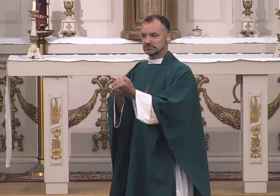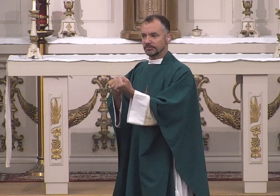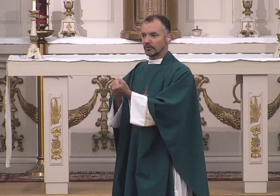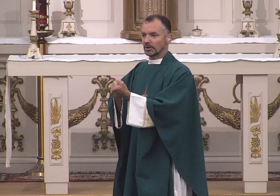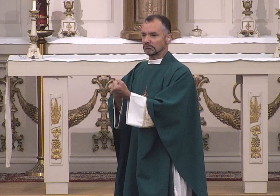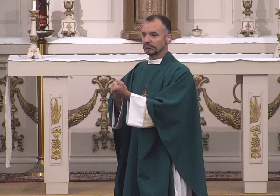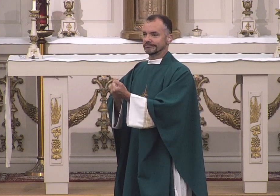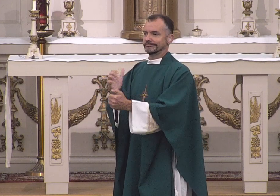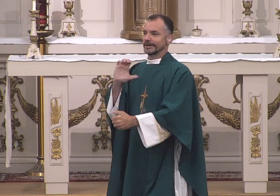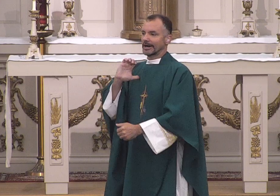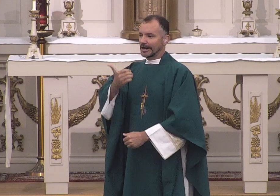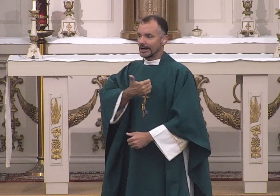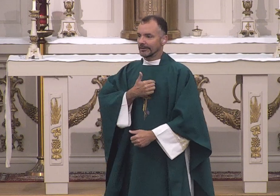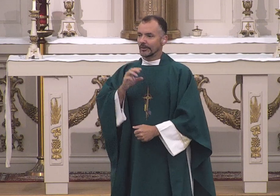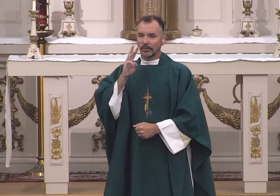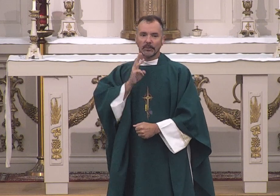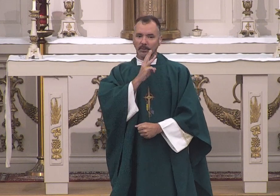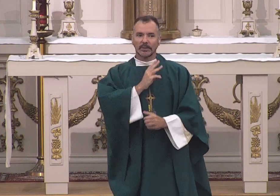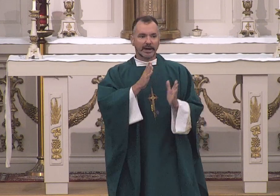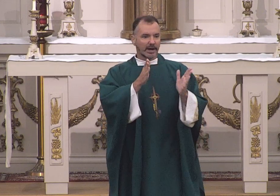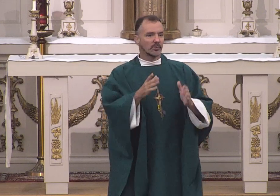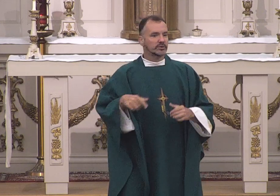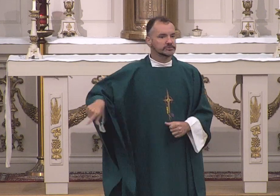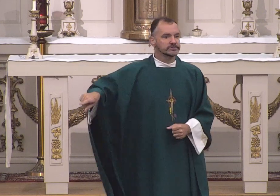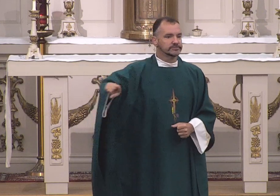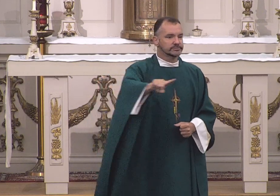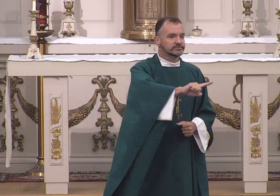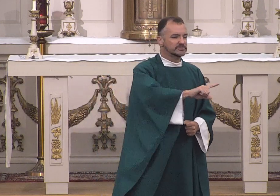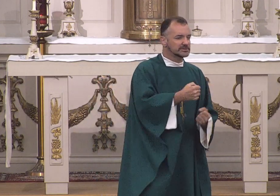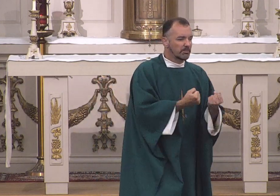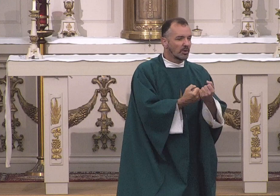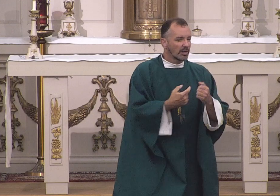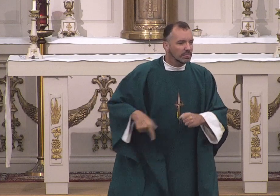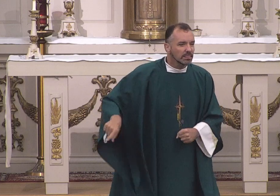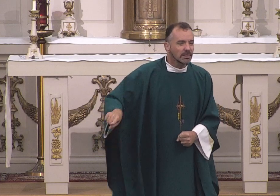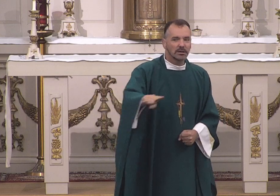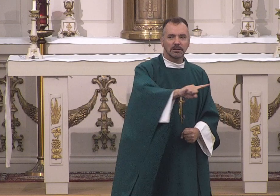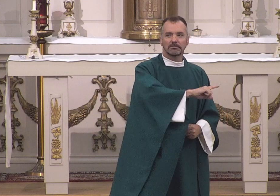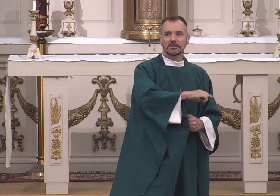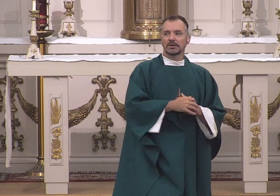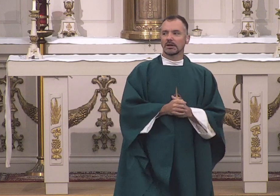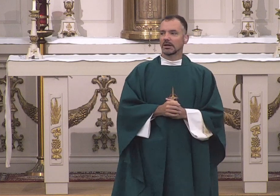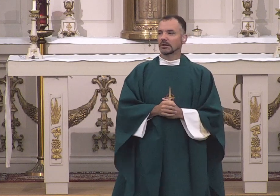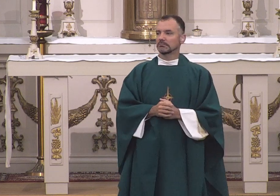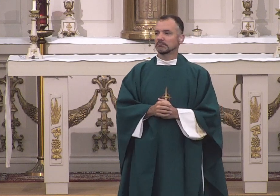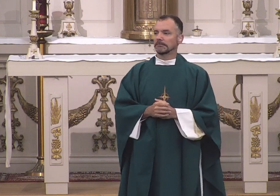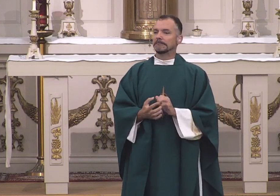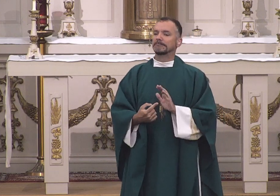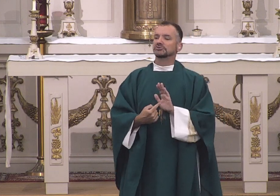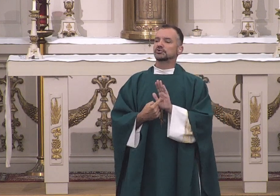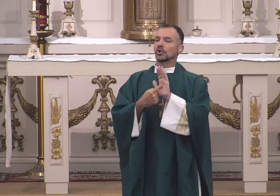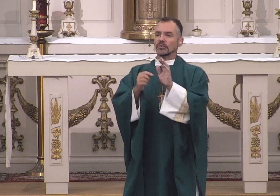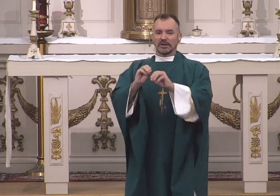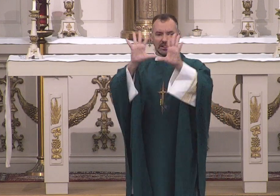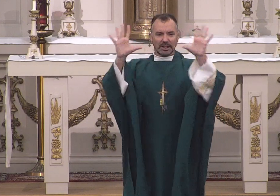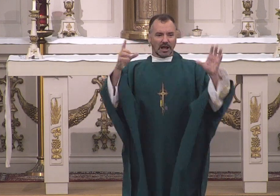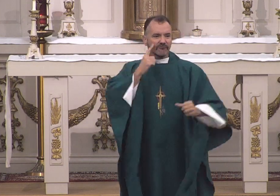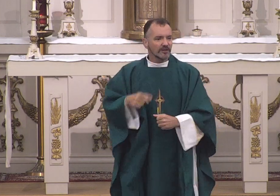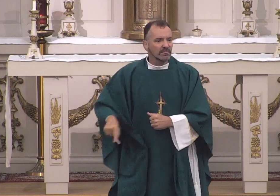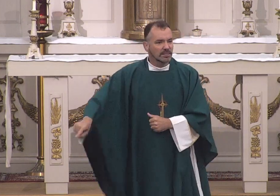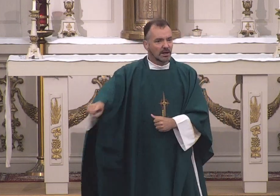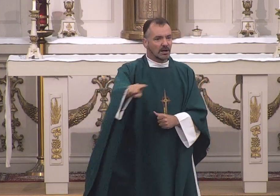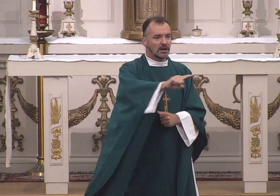this reading because it calls us to support those who are fatherless and who are